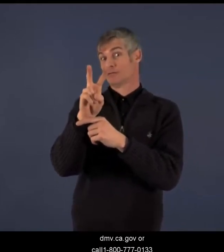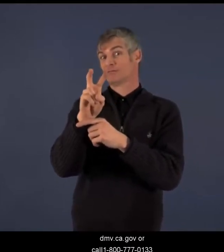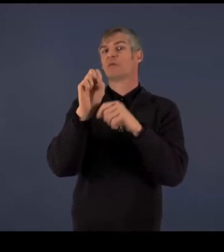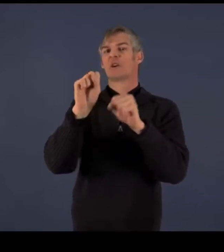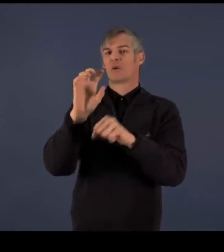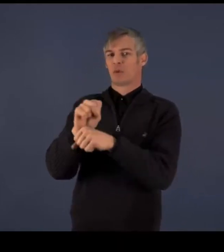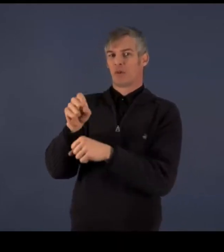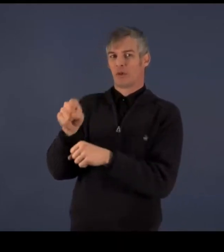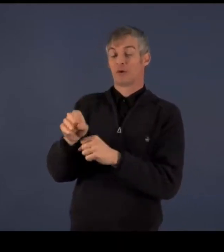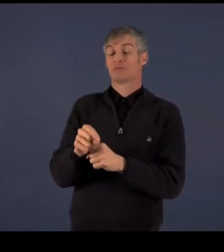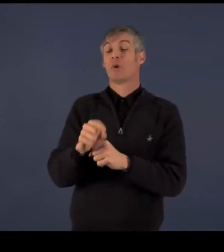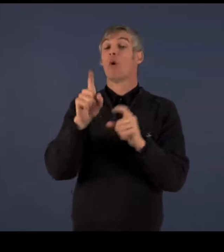dmv.ca.gov or call